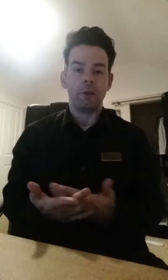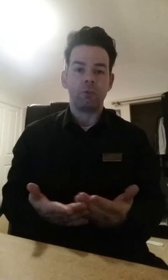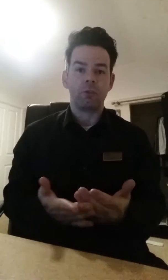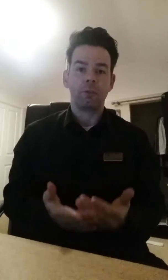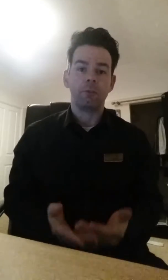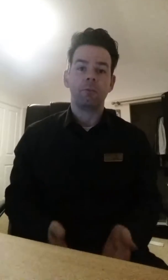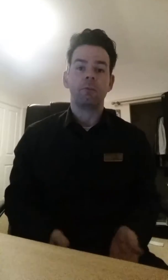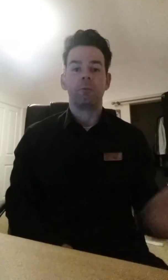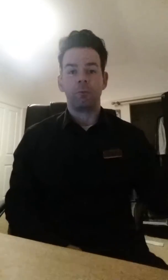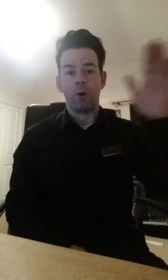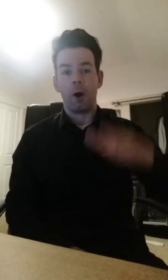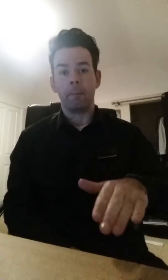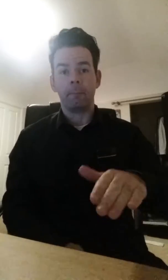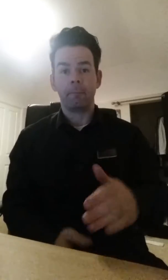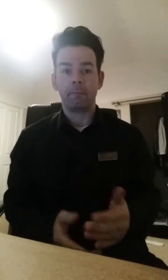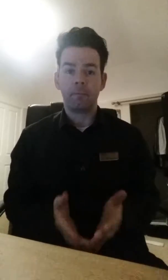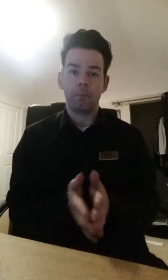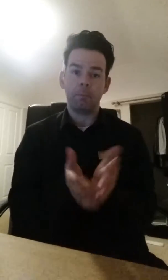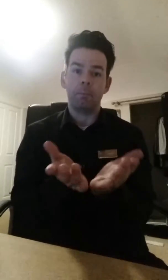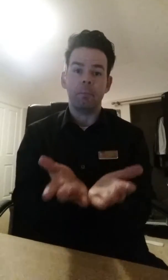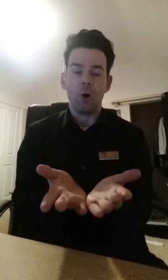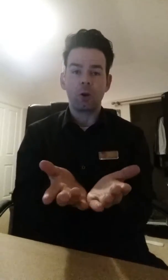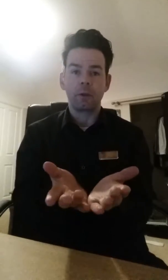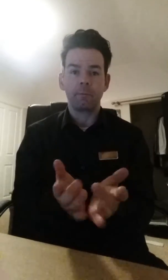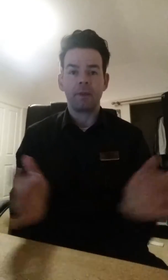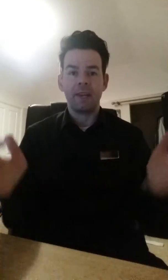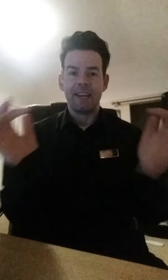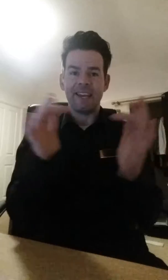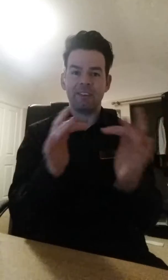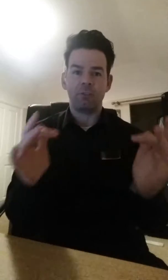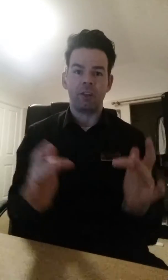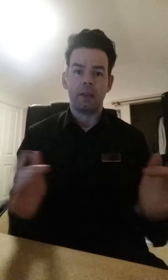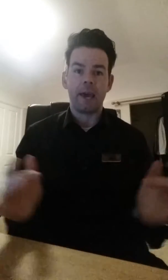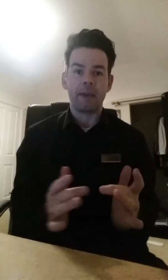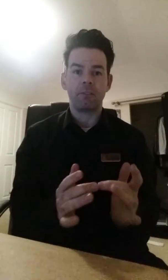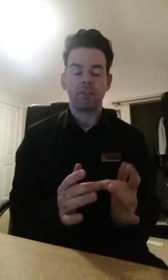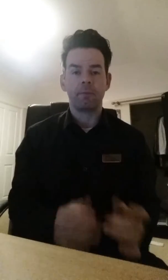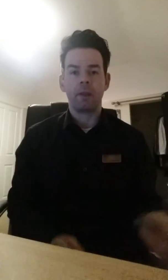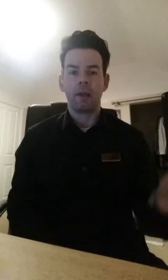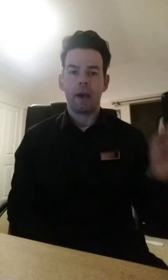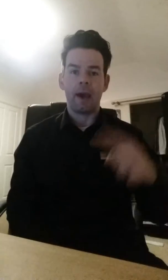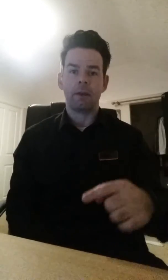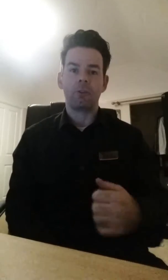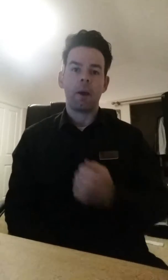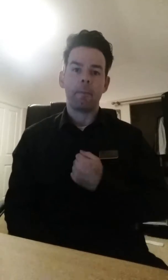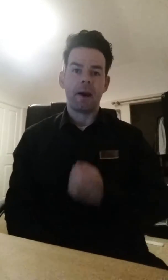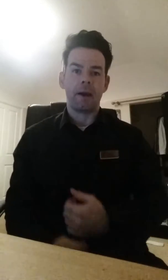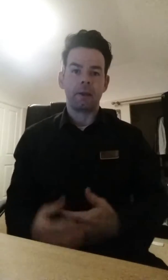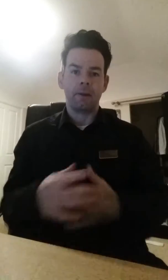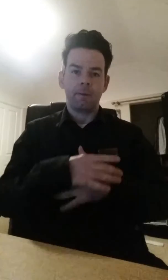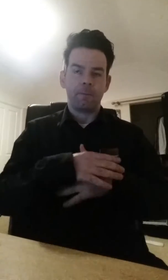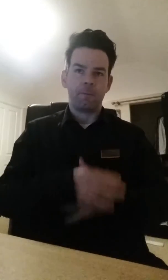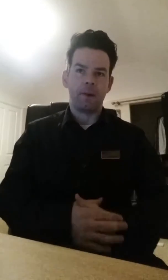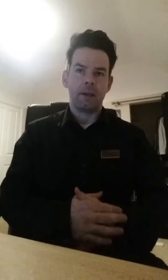language from book, internet, and my friend.